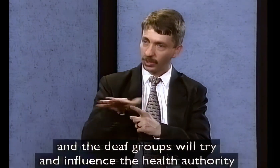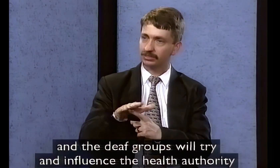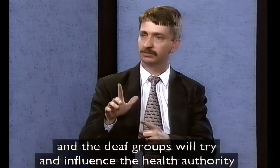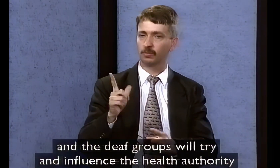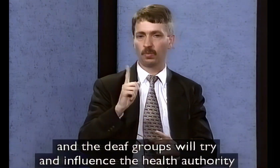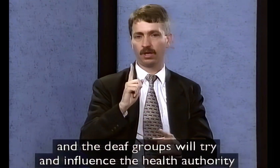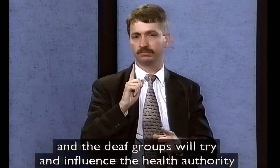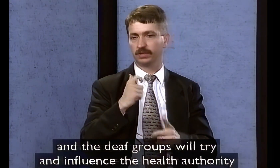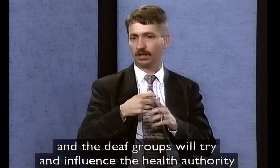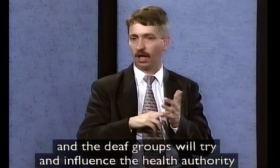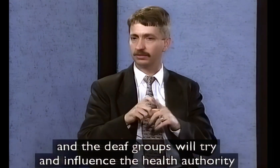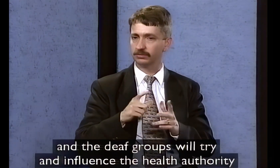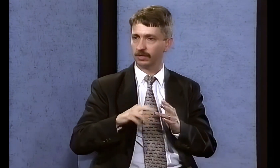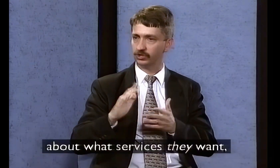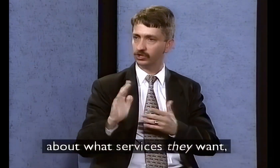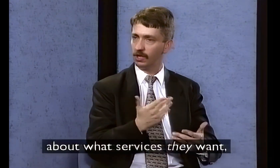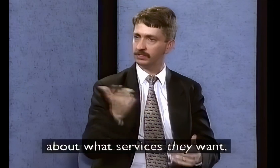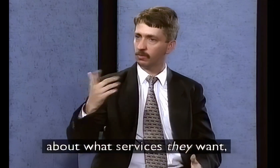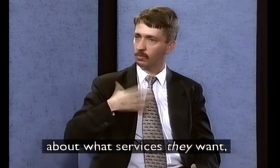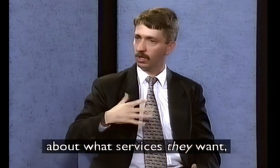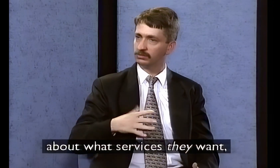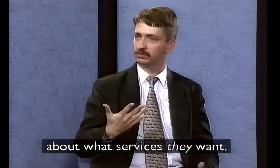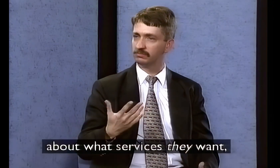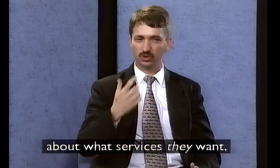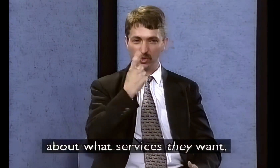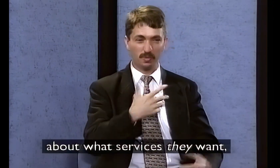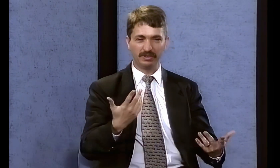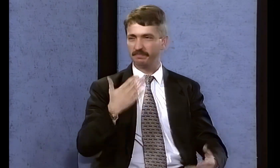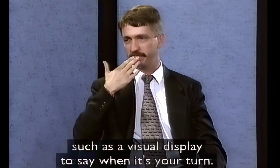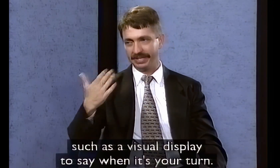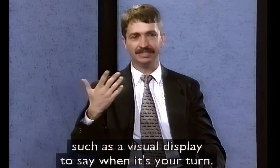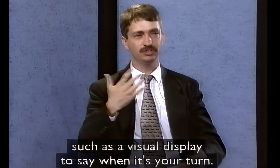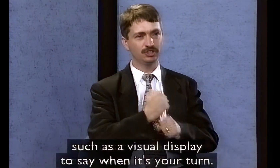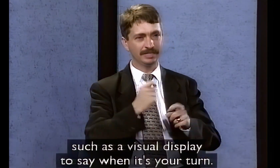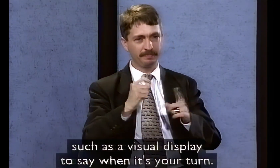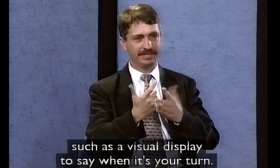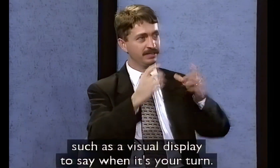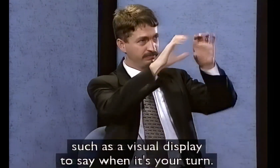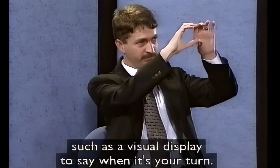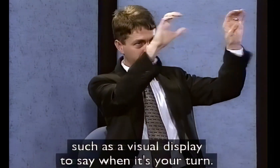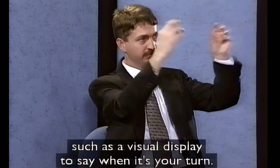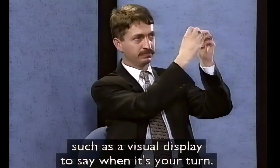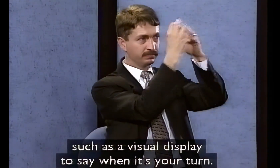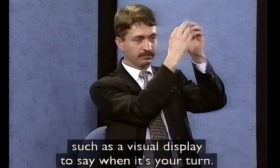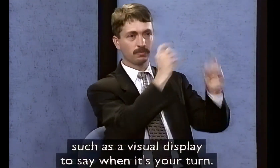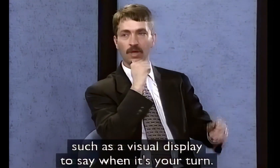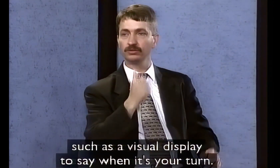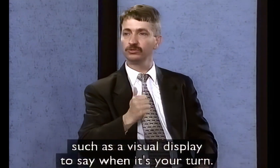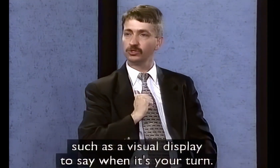the health authority into understanding what kind of services they want. It could be just a visual display to say, it's our